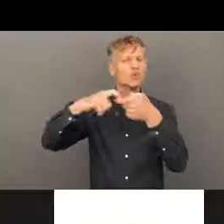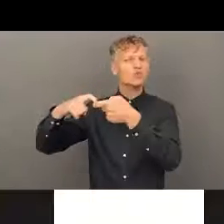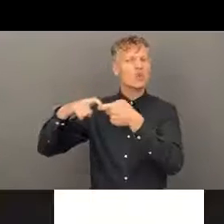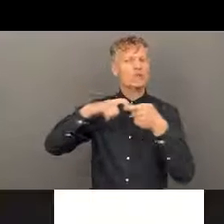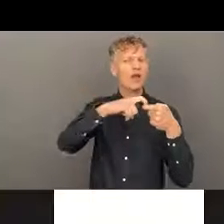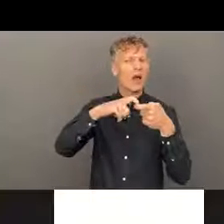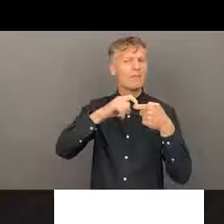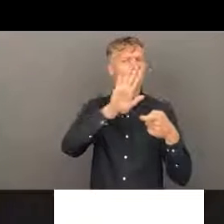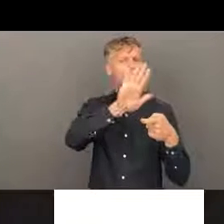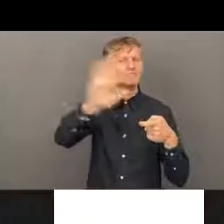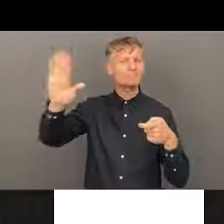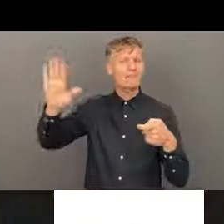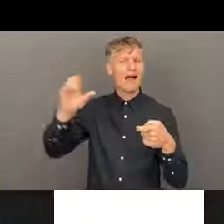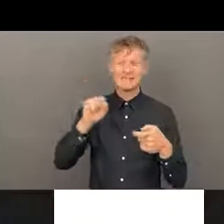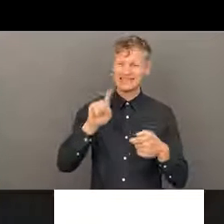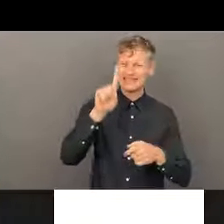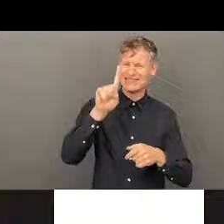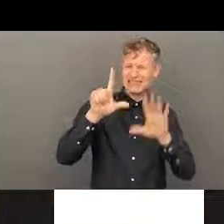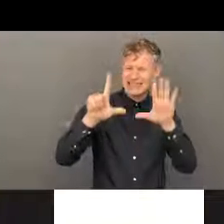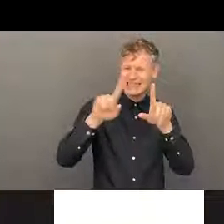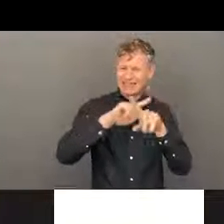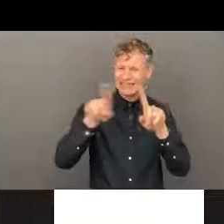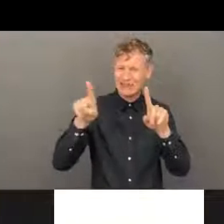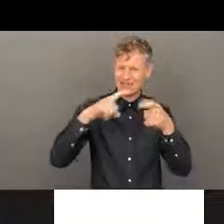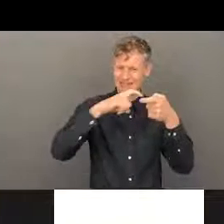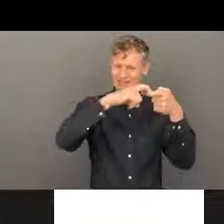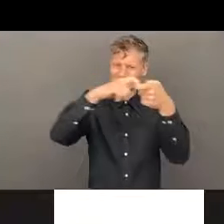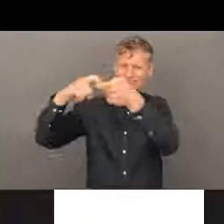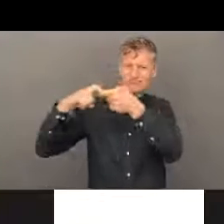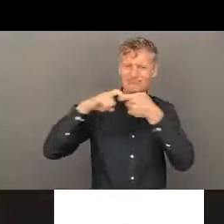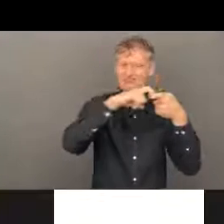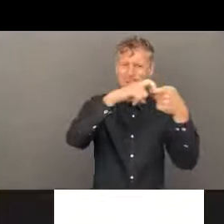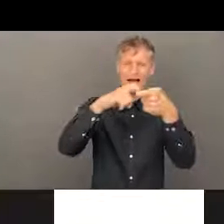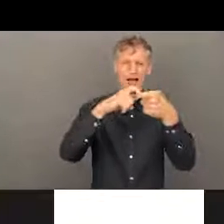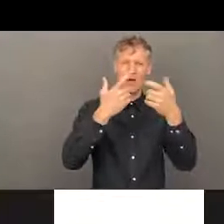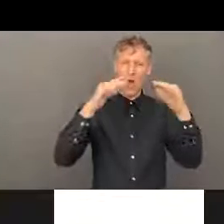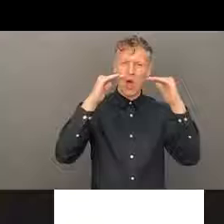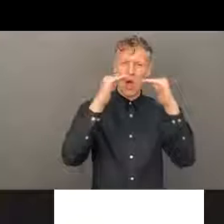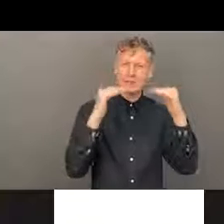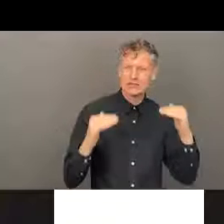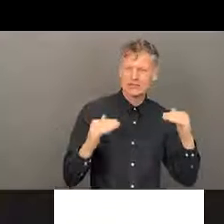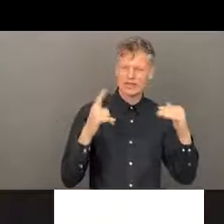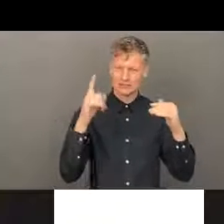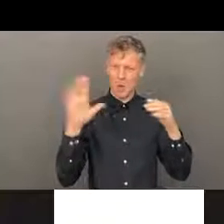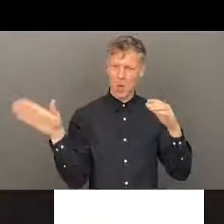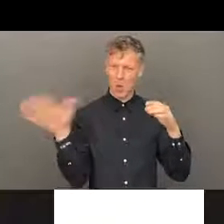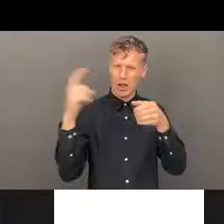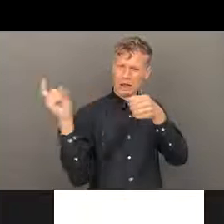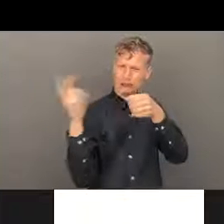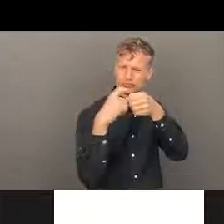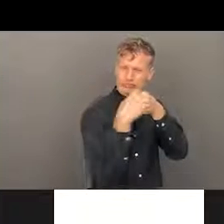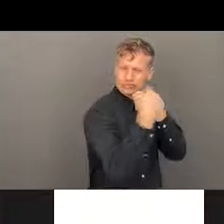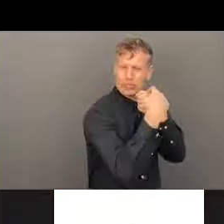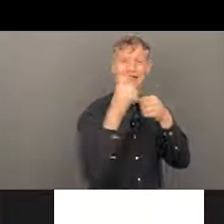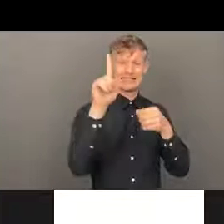There were 17 organisations in the EU consortium who responded to